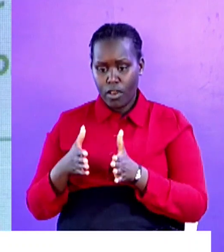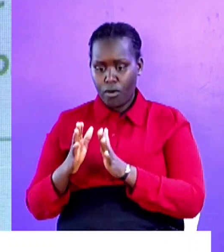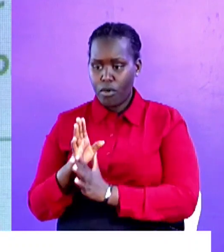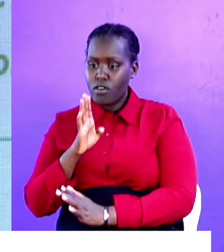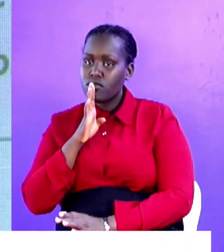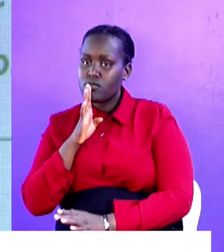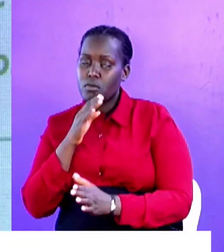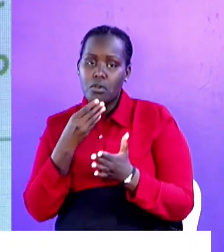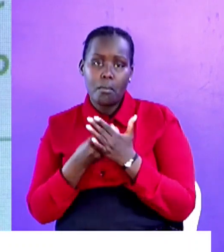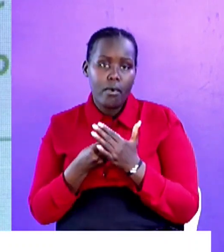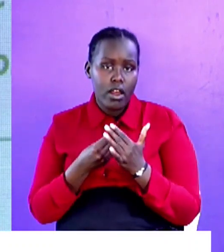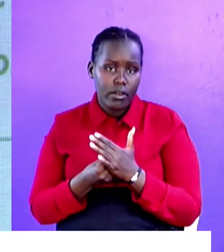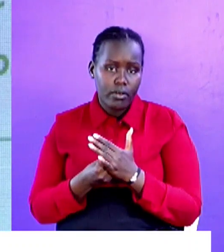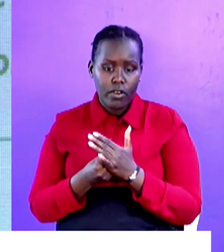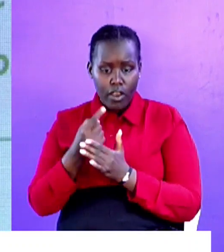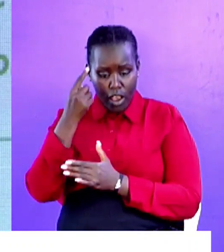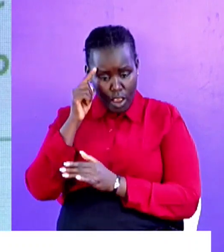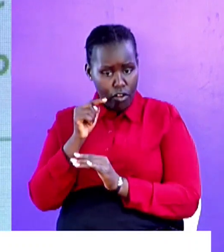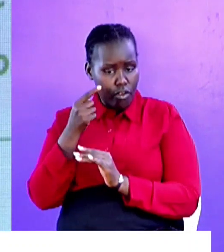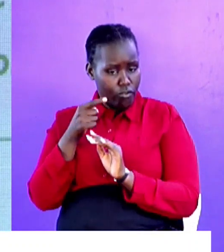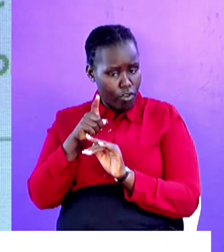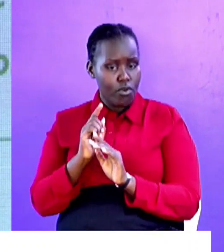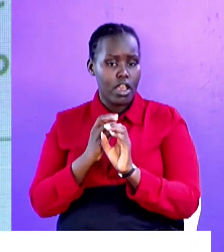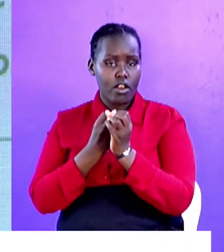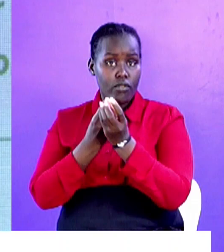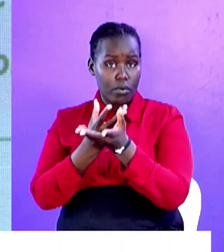money. And for your information,